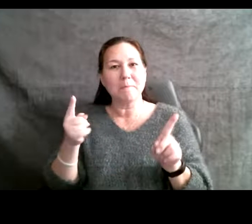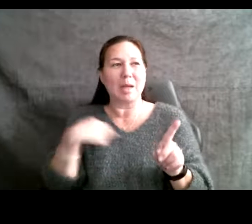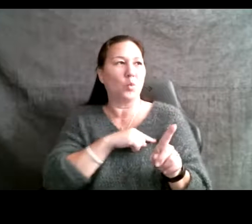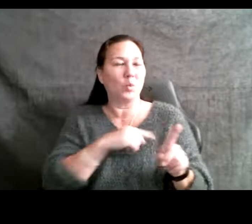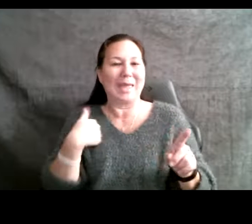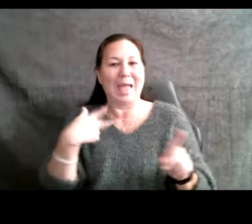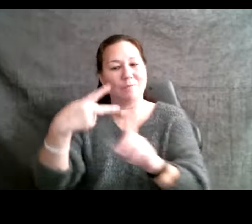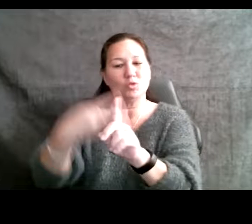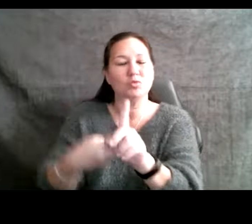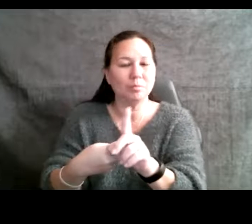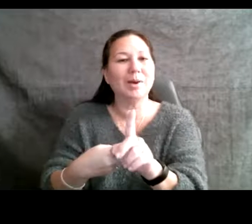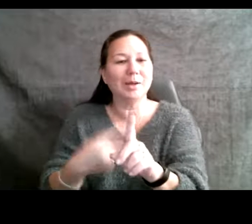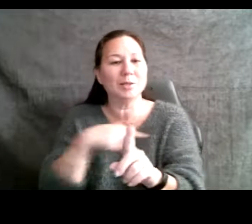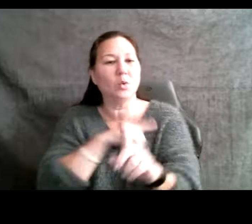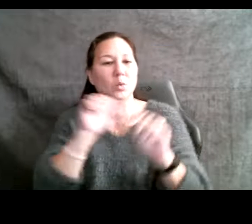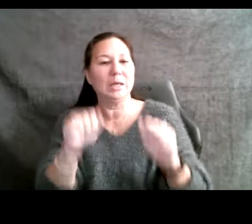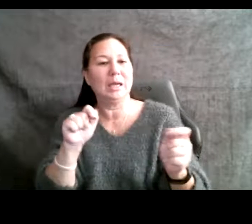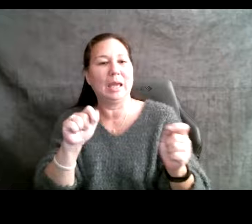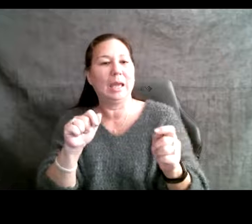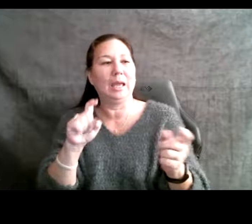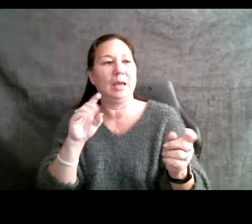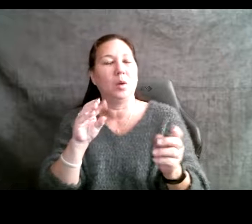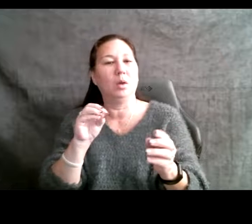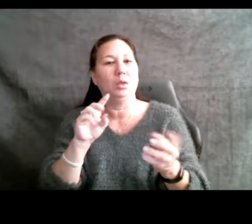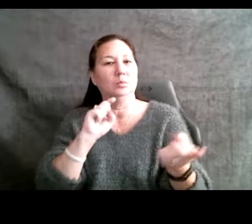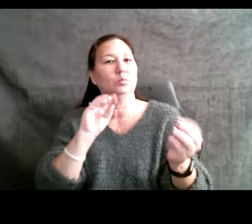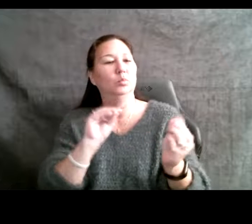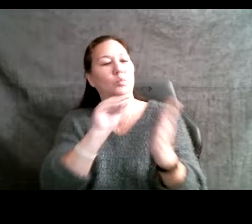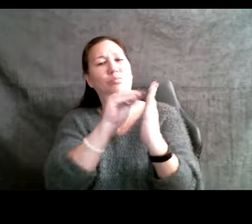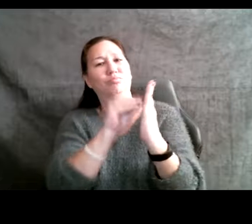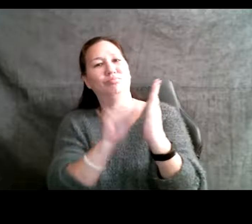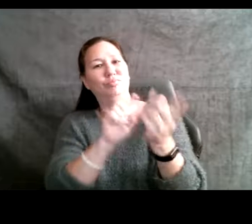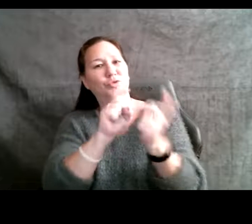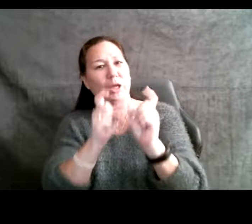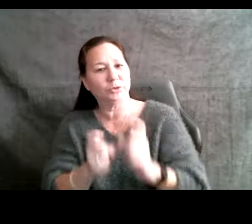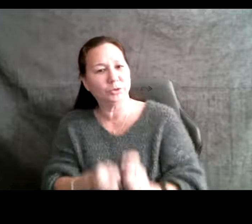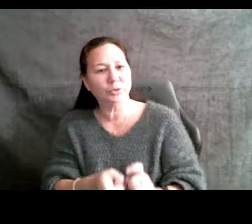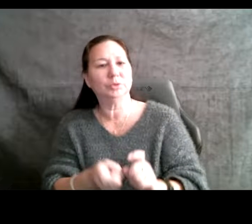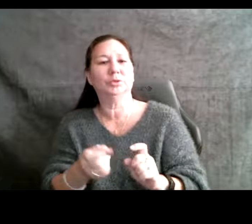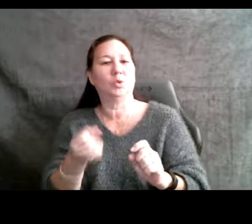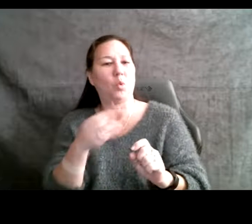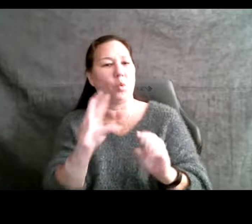some change that we think might be warranted, or to make comments that we think are warranted.